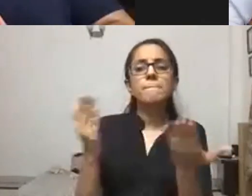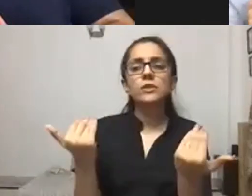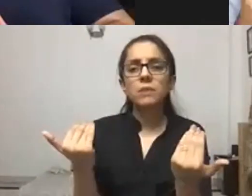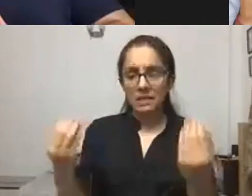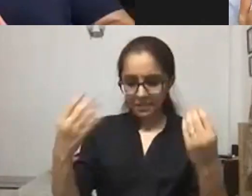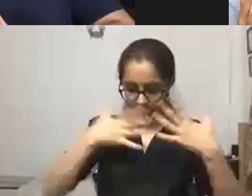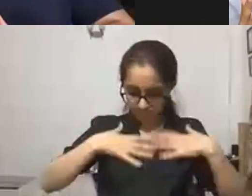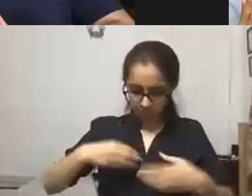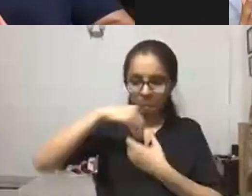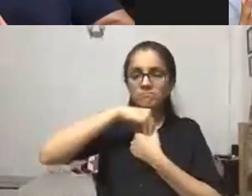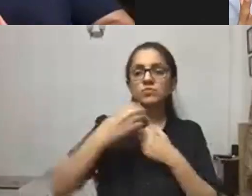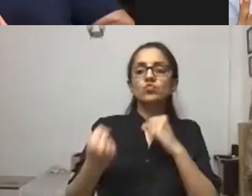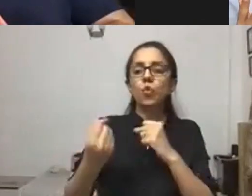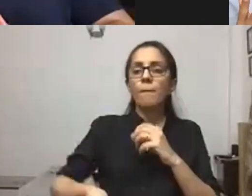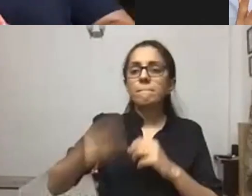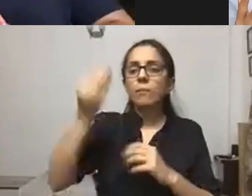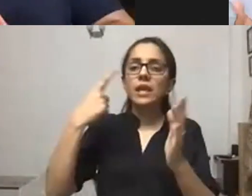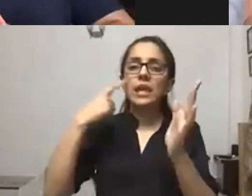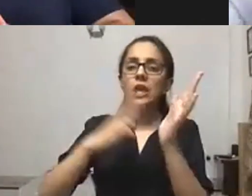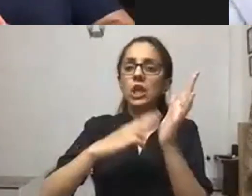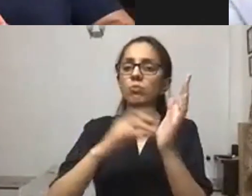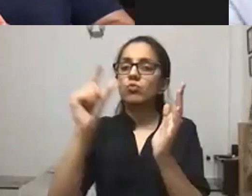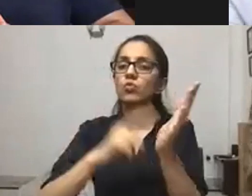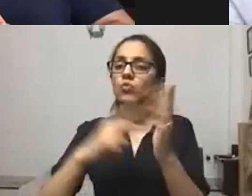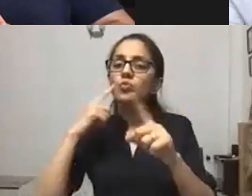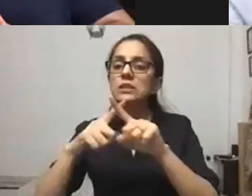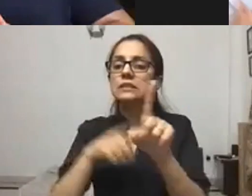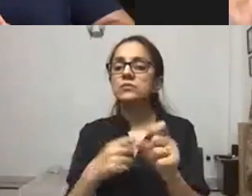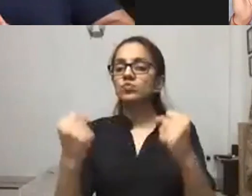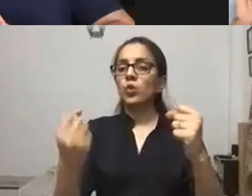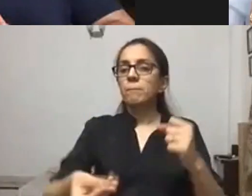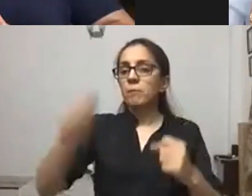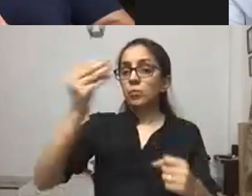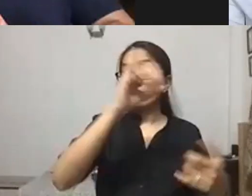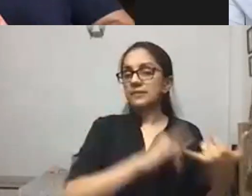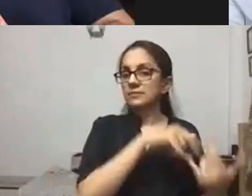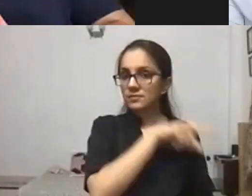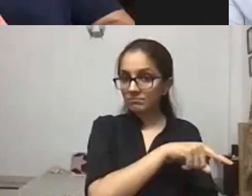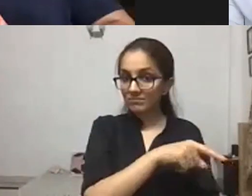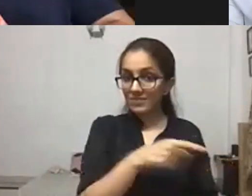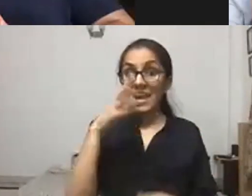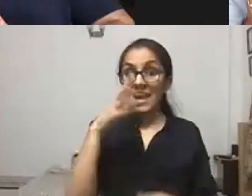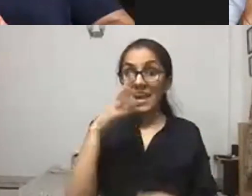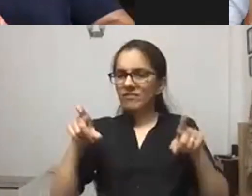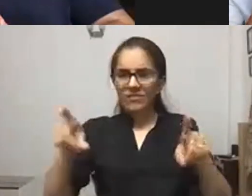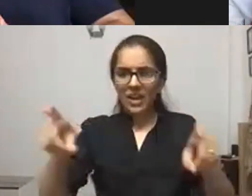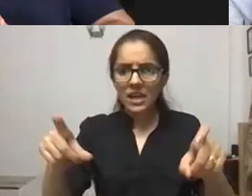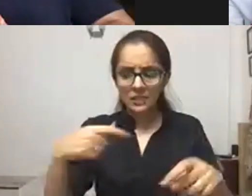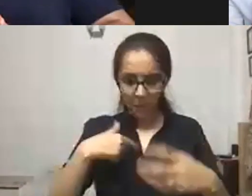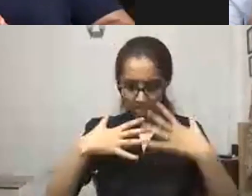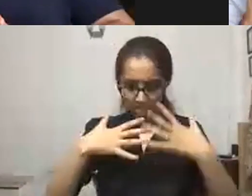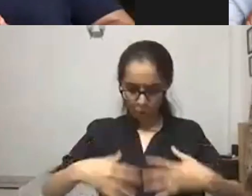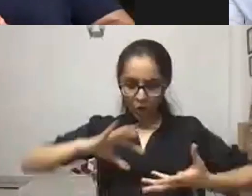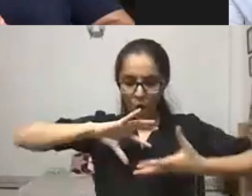to create immunity against it. So that is Covishield. What both viruses will do is it will teach your